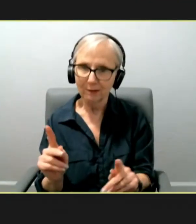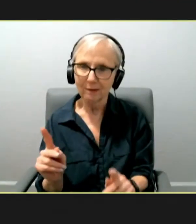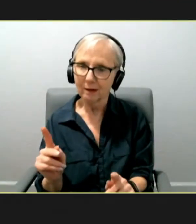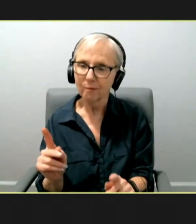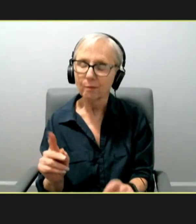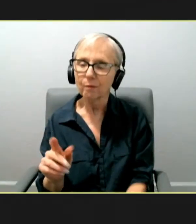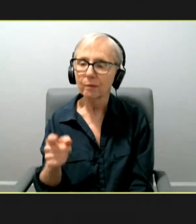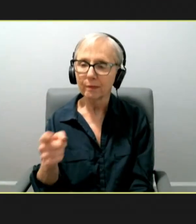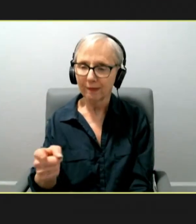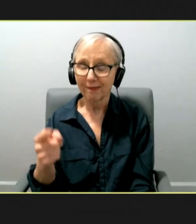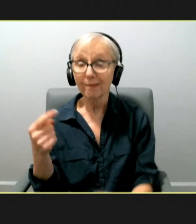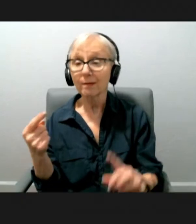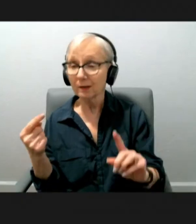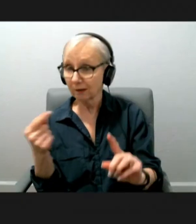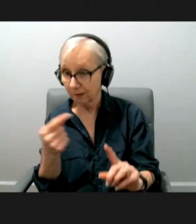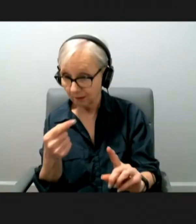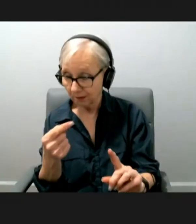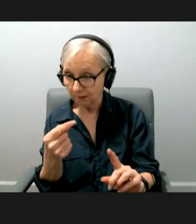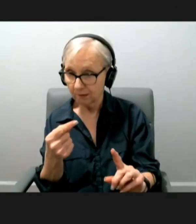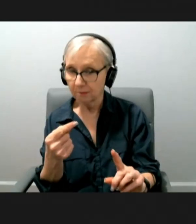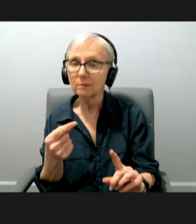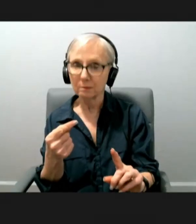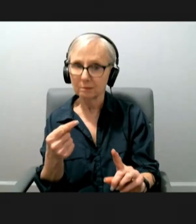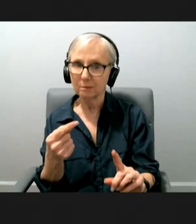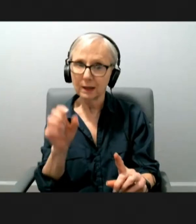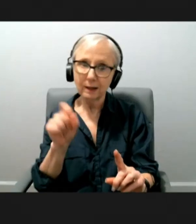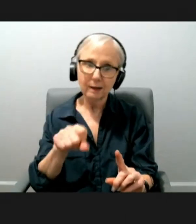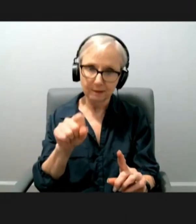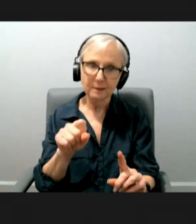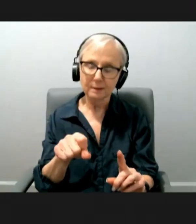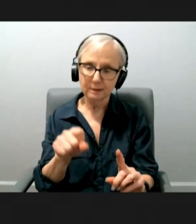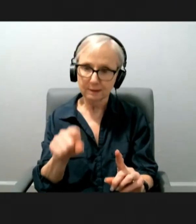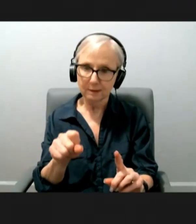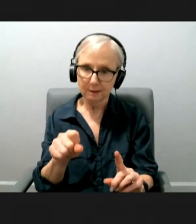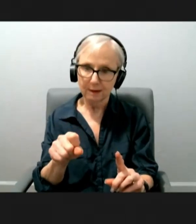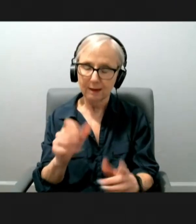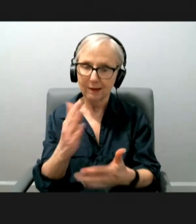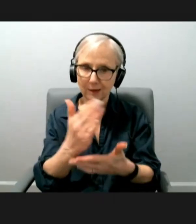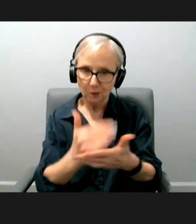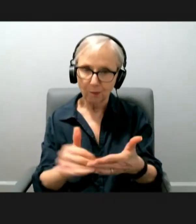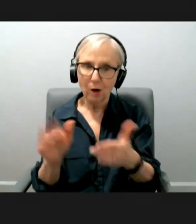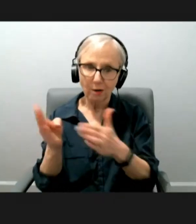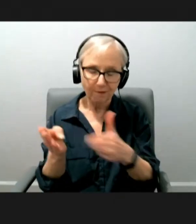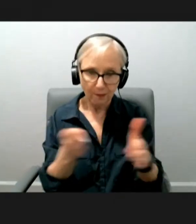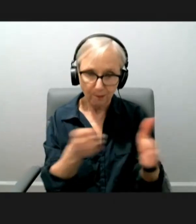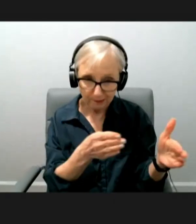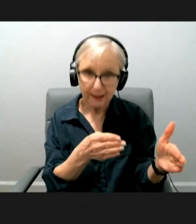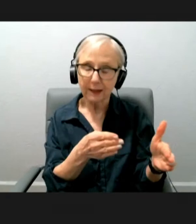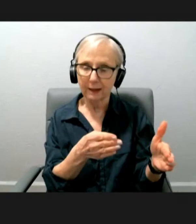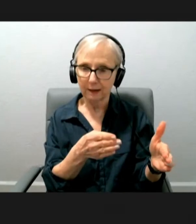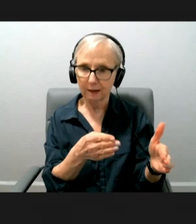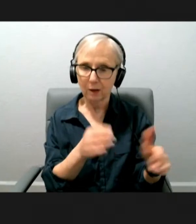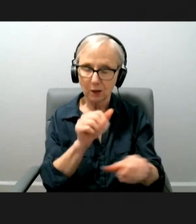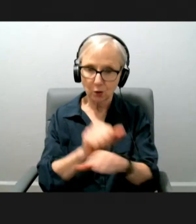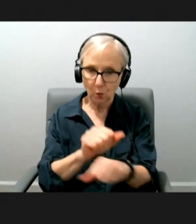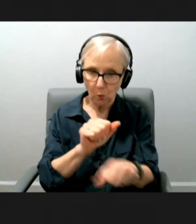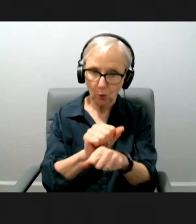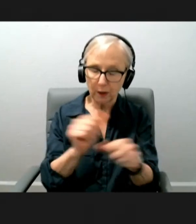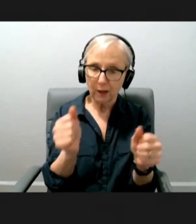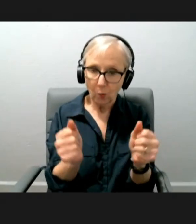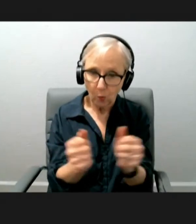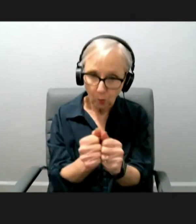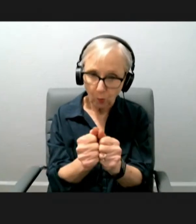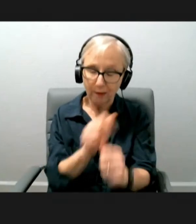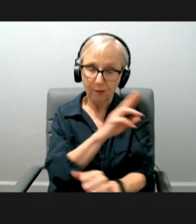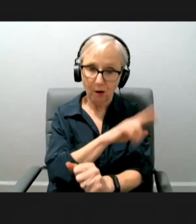Well, I think that is, the critical component of, the roadmap and moving forward is working with